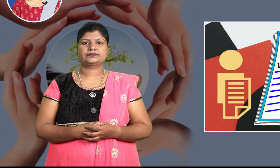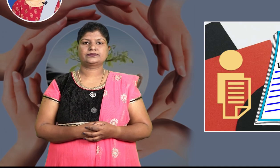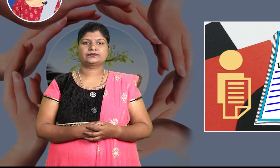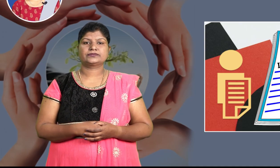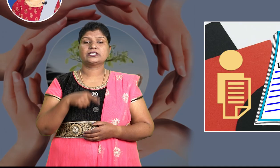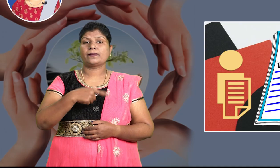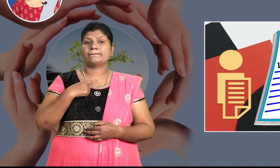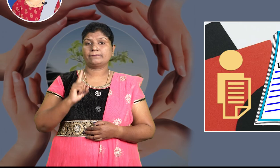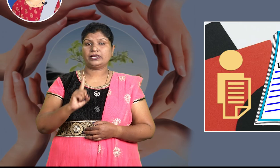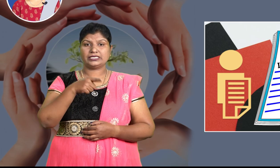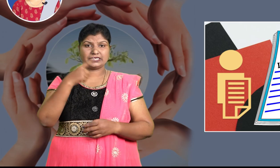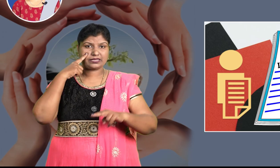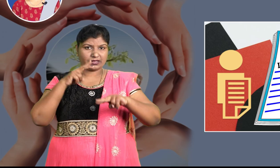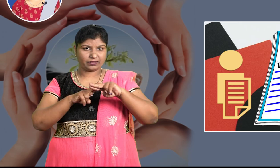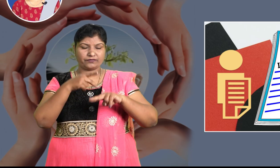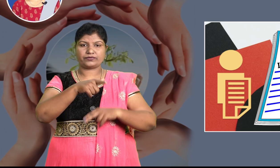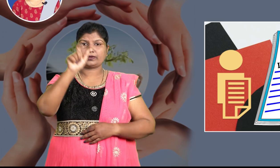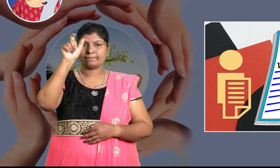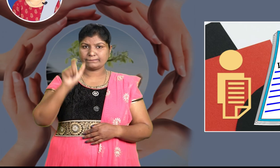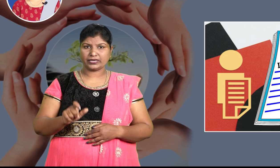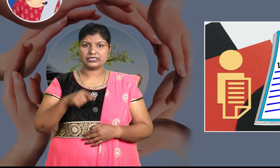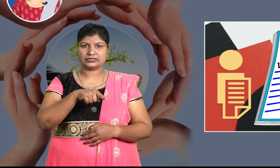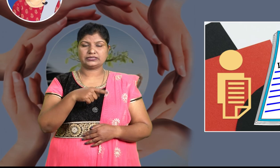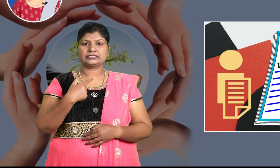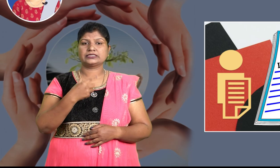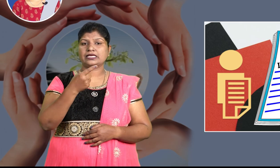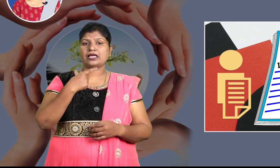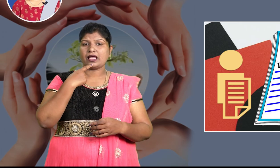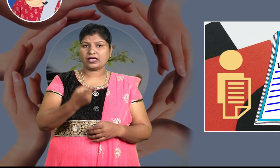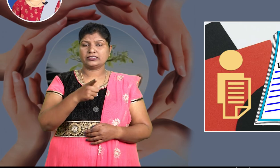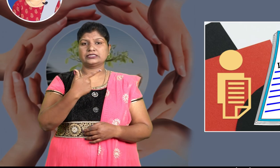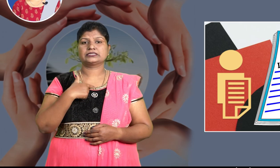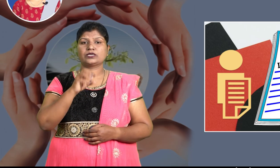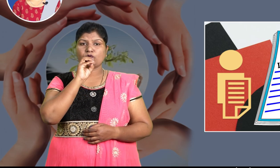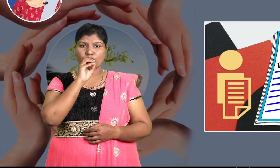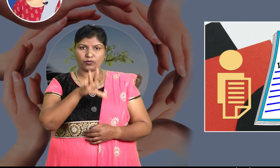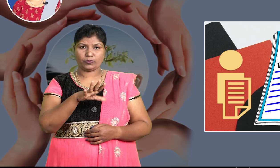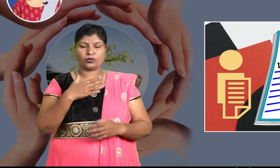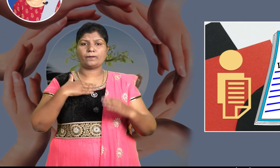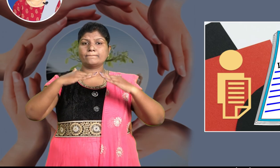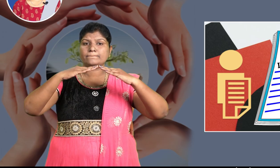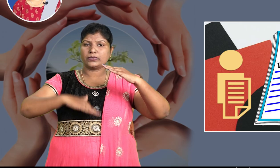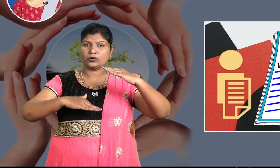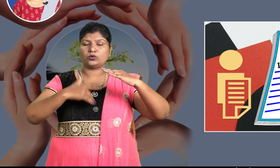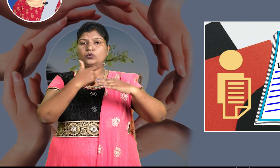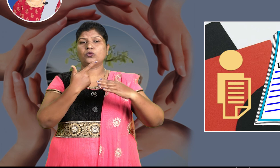But if the person who is asking for the information is below poverty line,